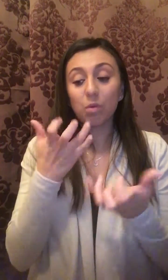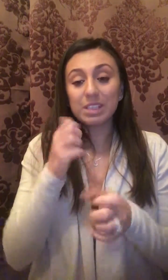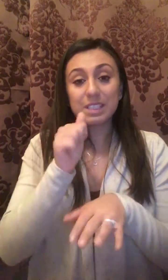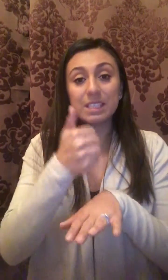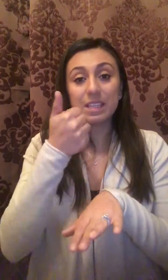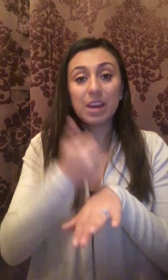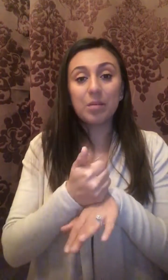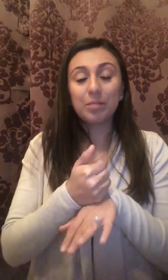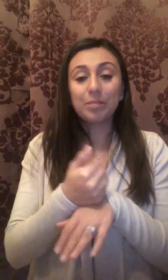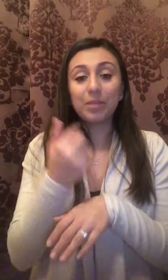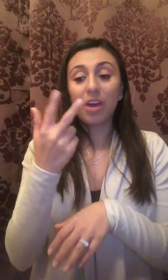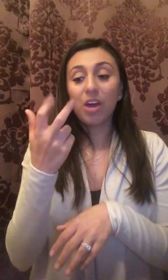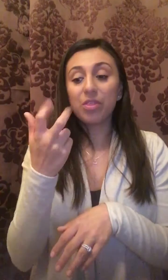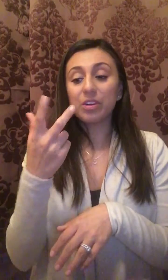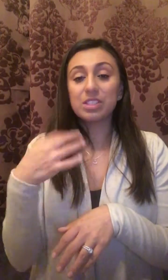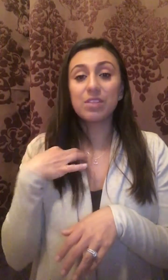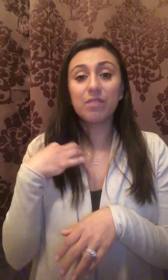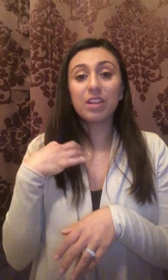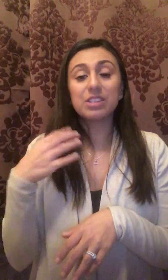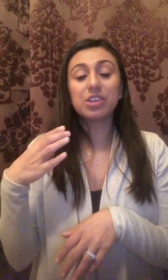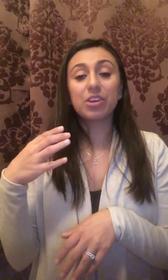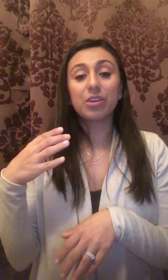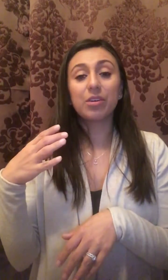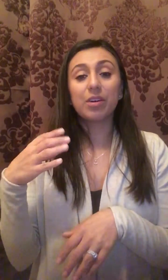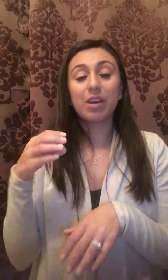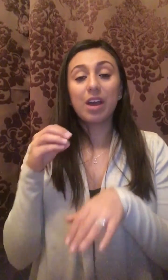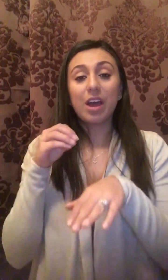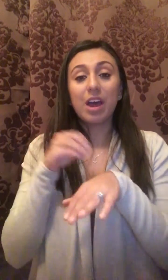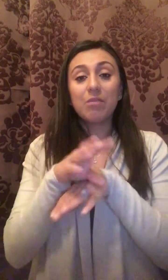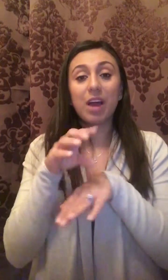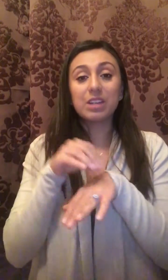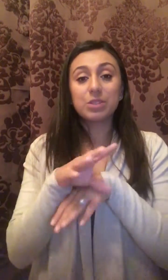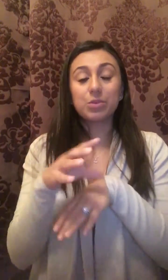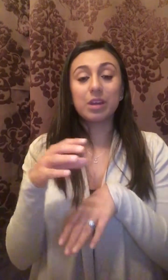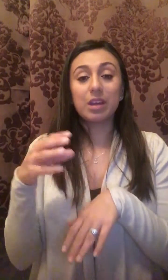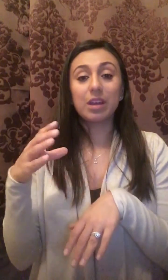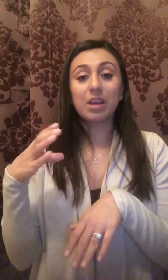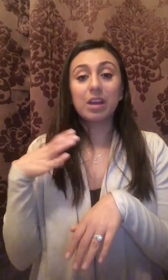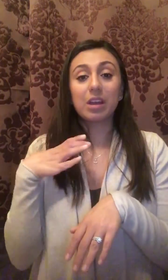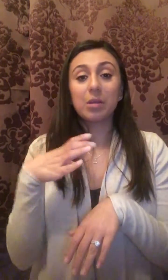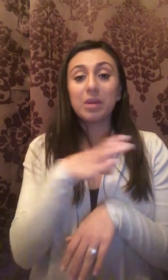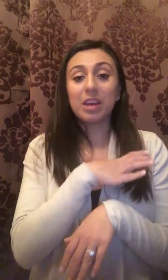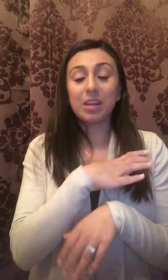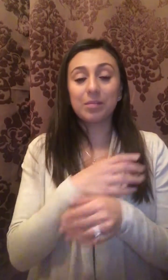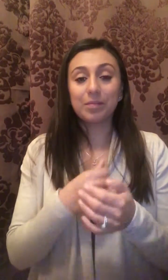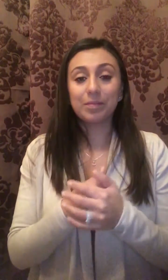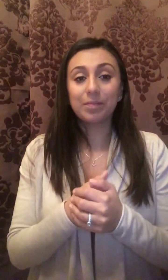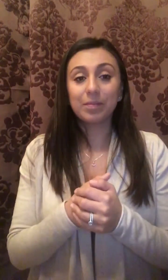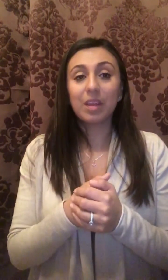wants to set up a 13 volunteer advisory committee,